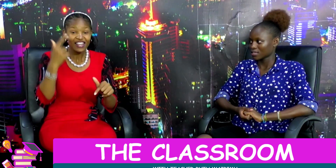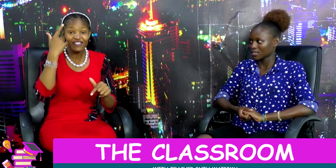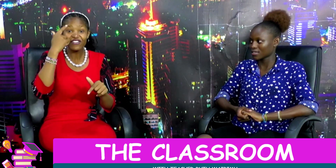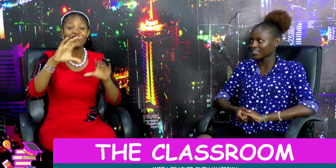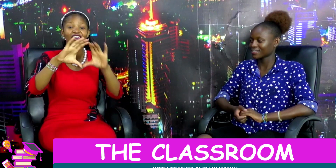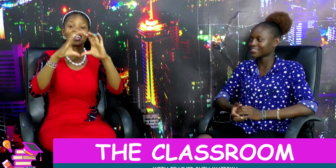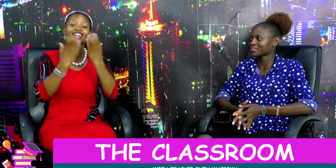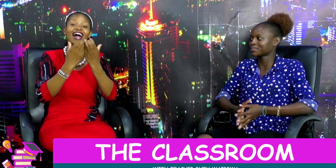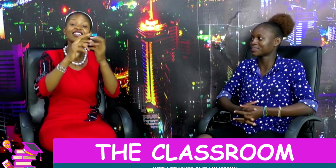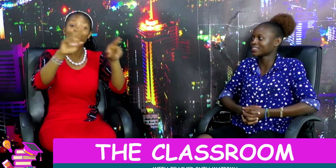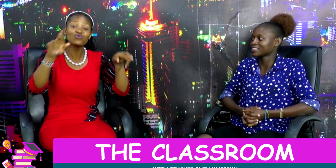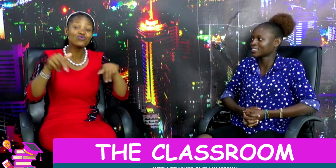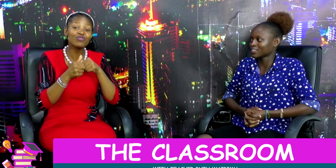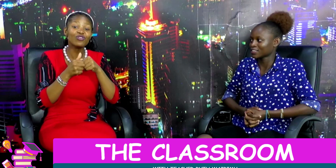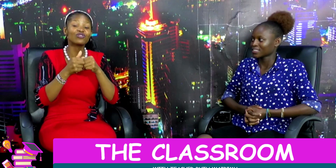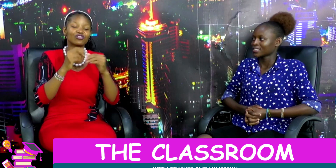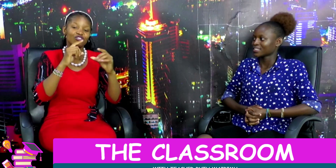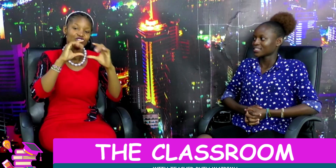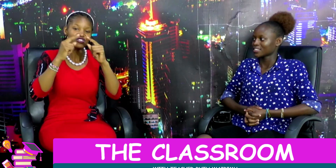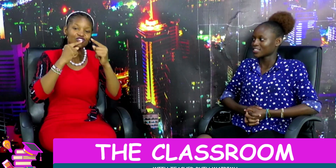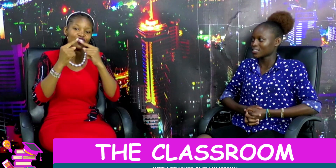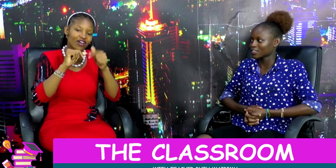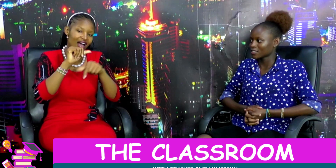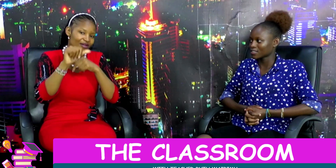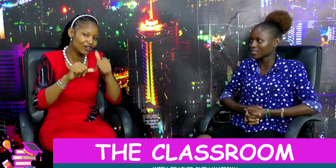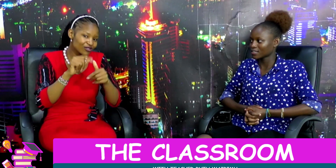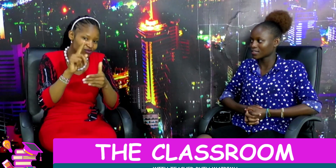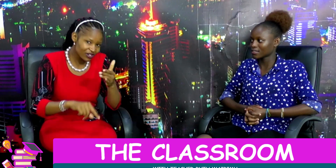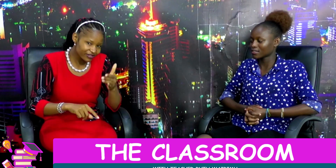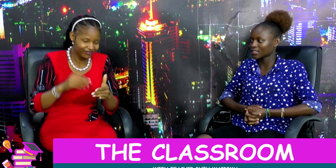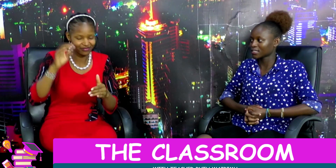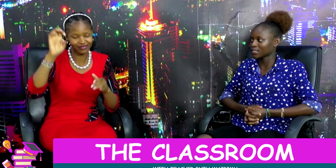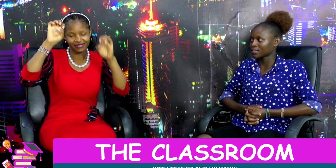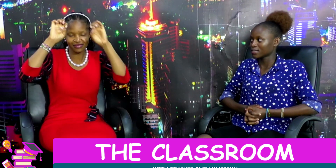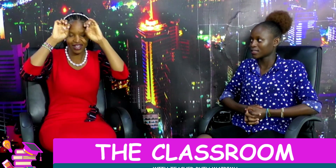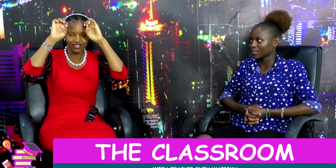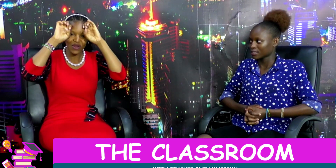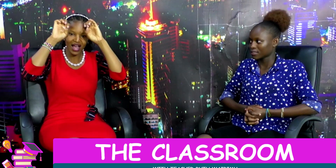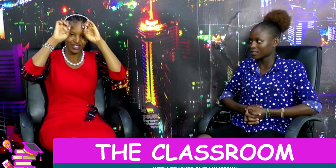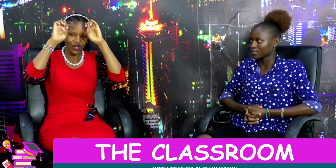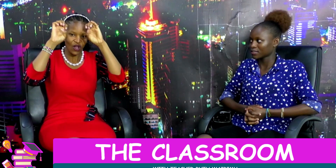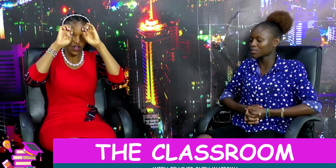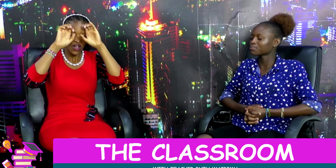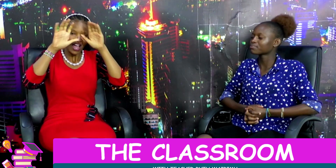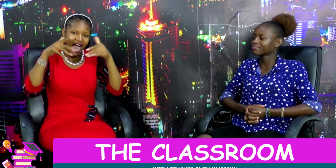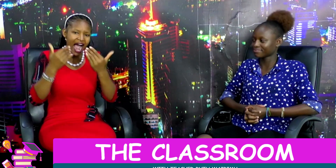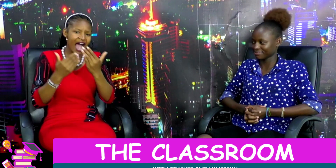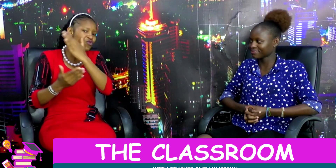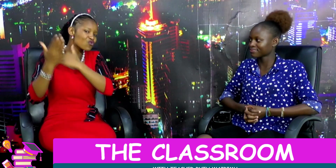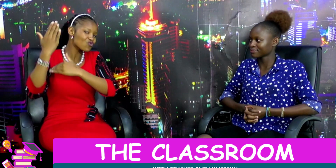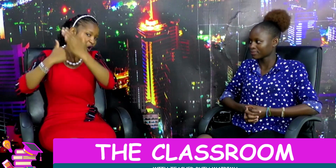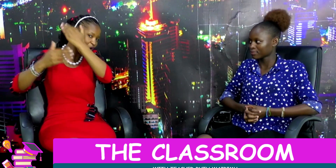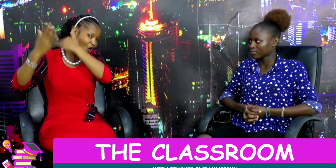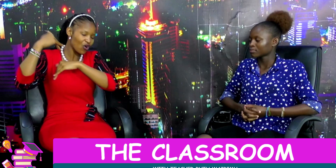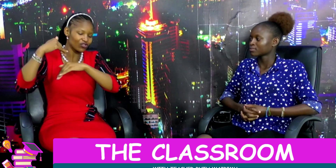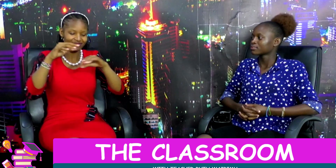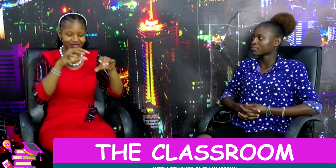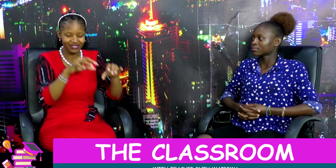aside, allow us to start this show. This is the classroom show where we're going to discuss matters about